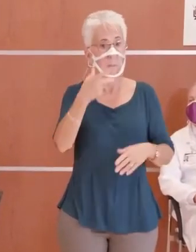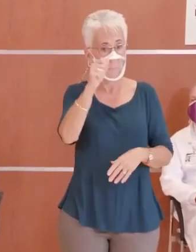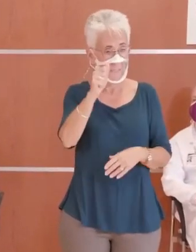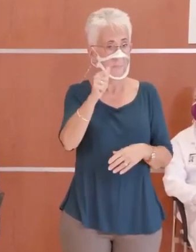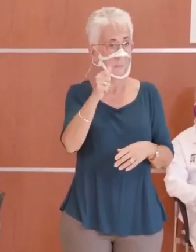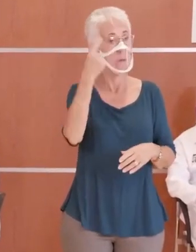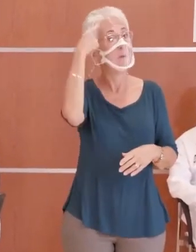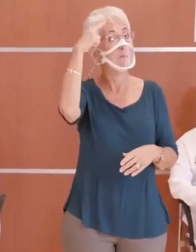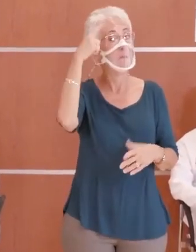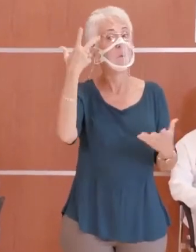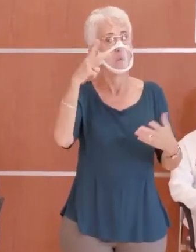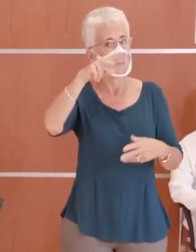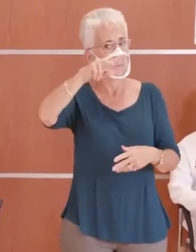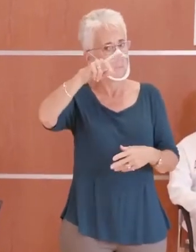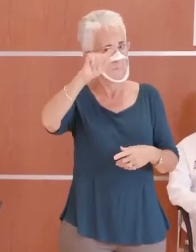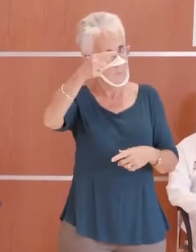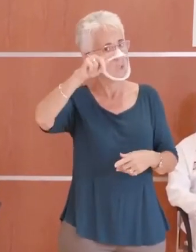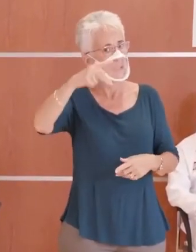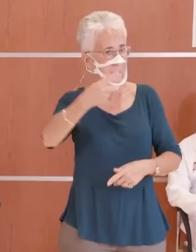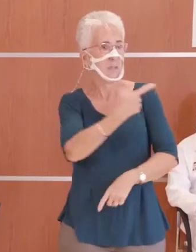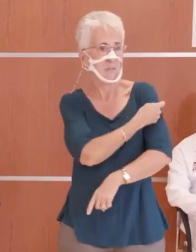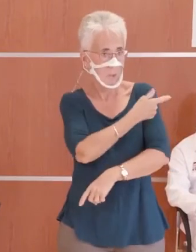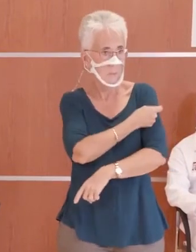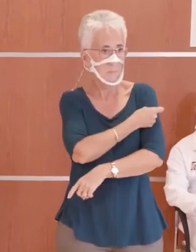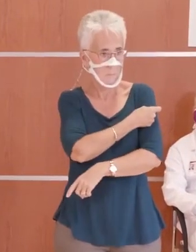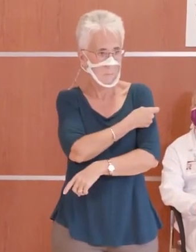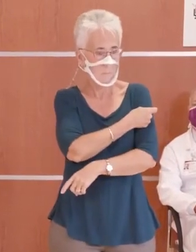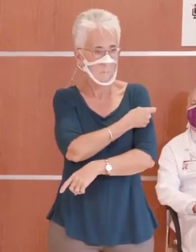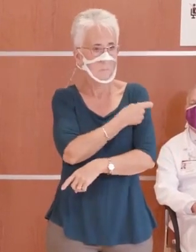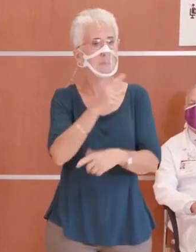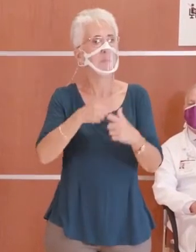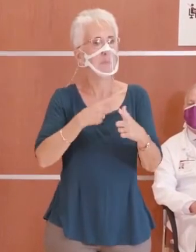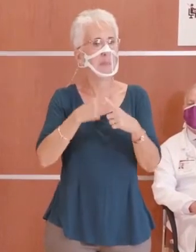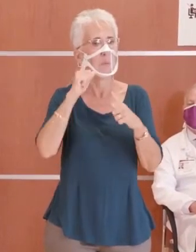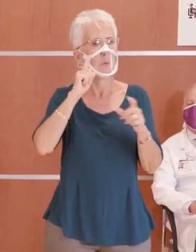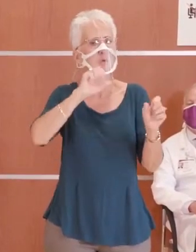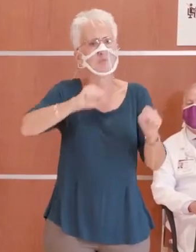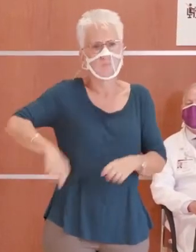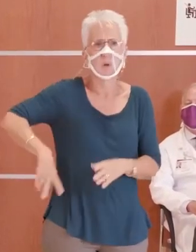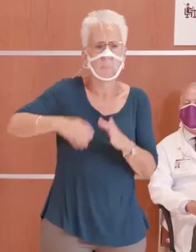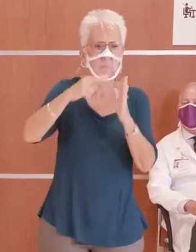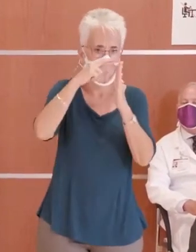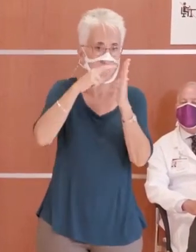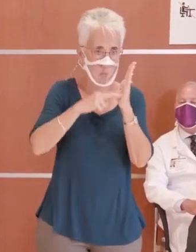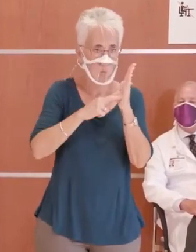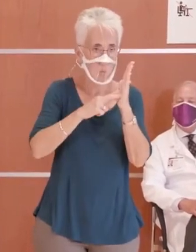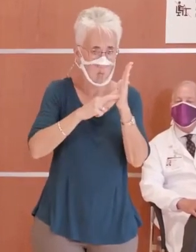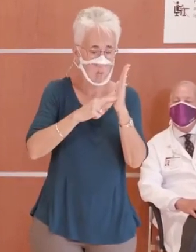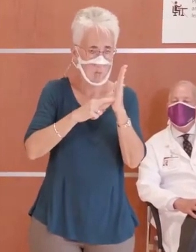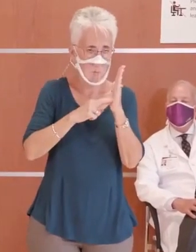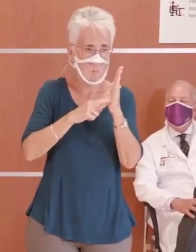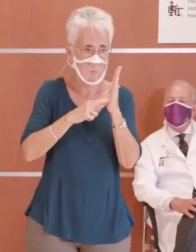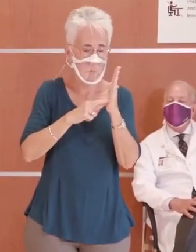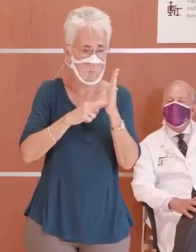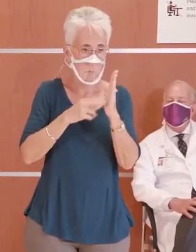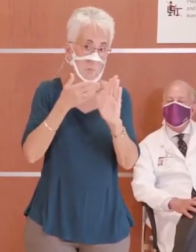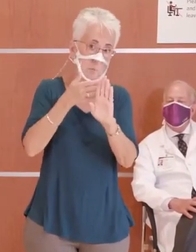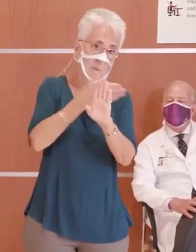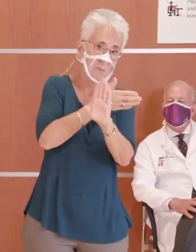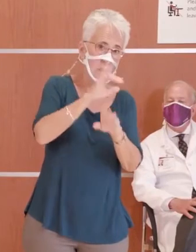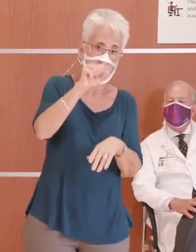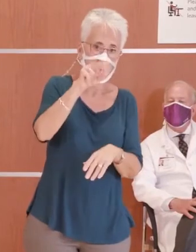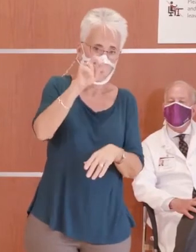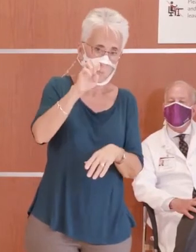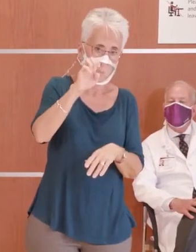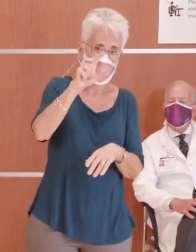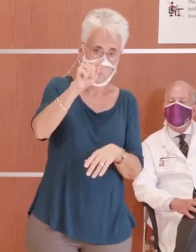both doses of the vaccine to lift the mitigation orders, or by June 28th, as was